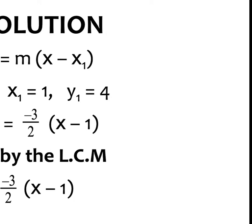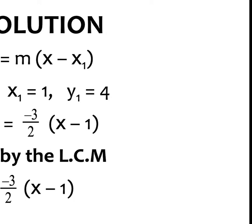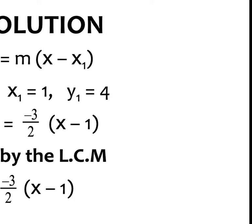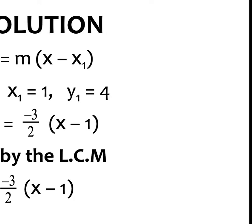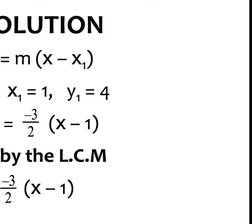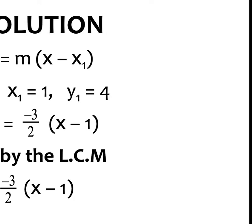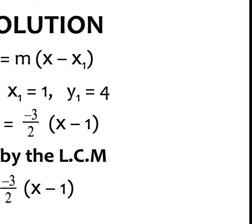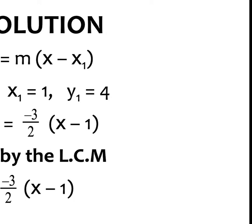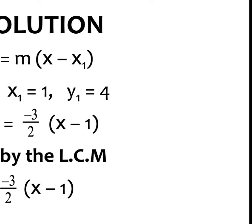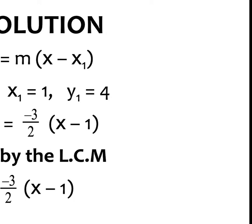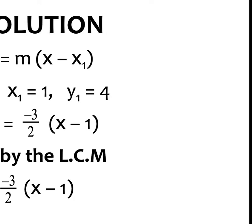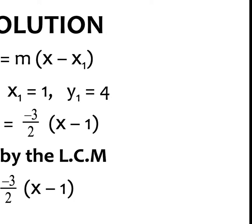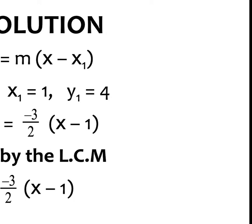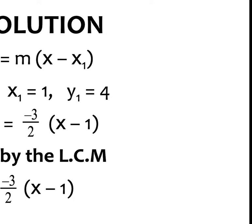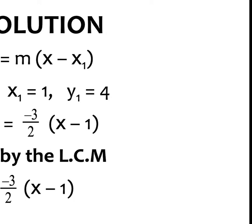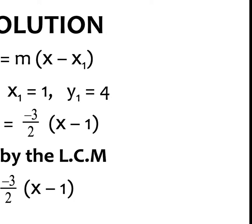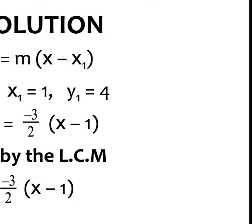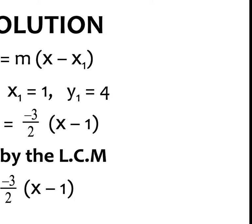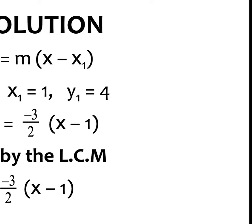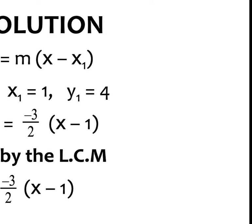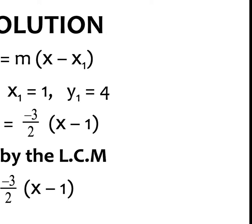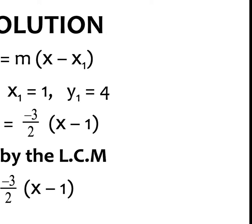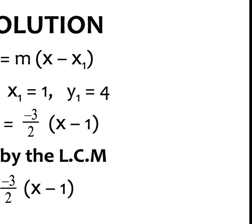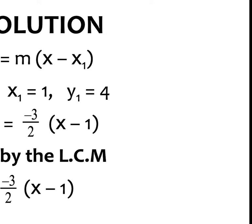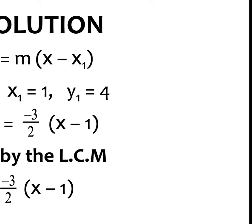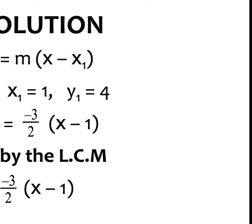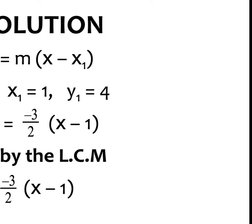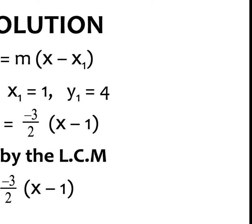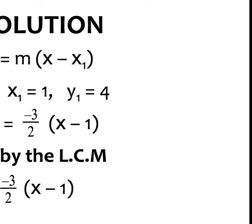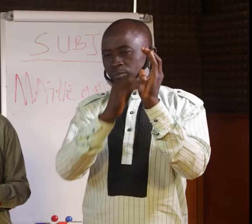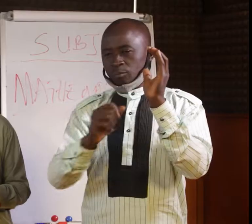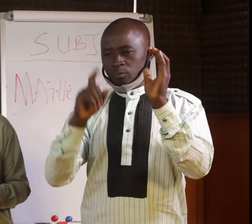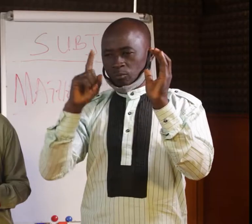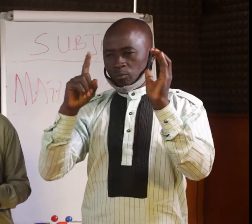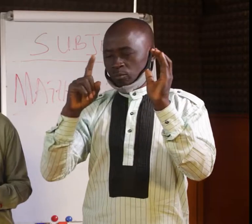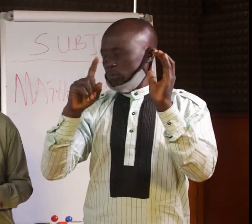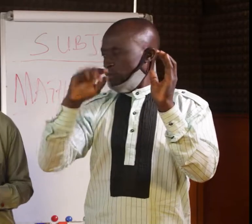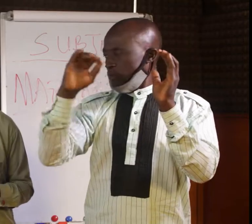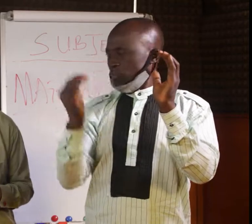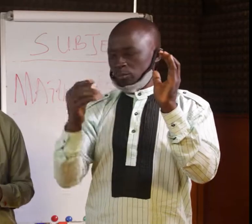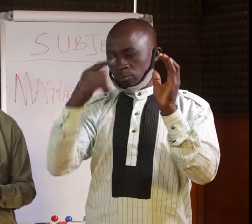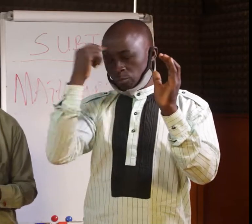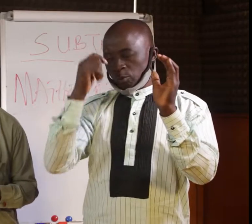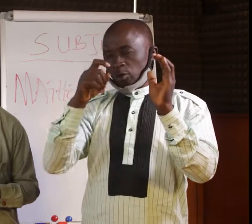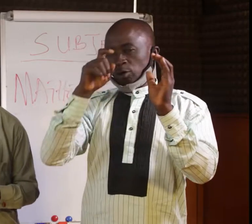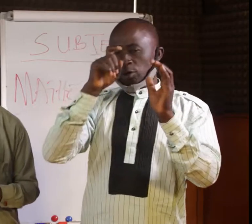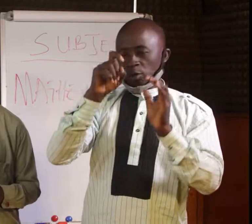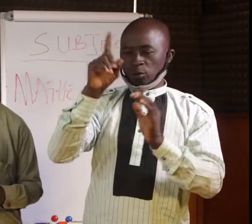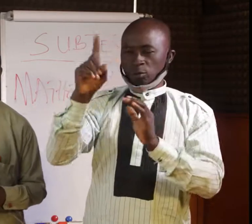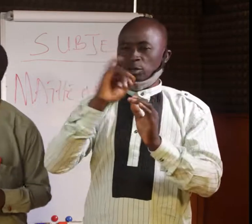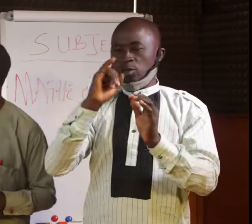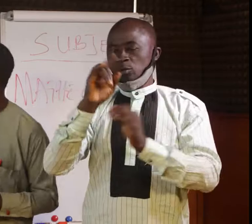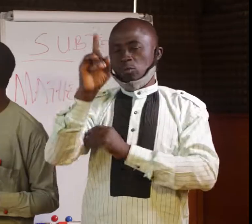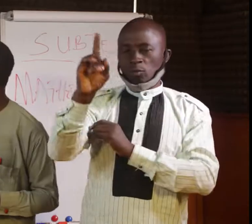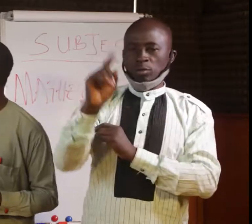over 2, open bracket, x minus 1, because x1 is 1.